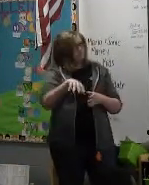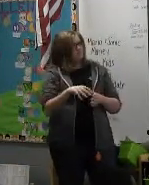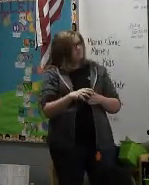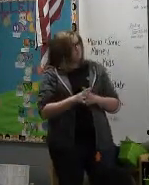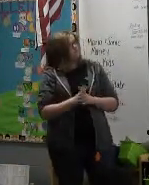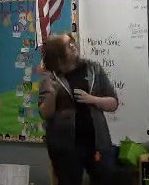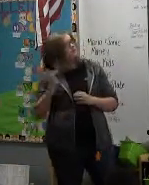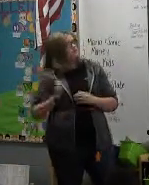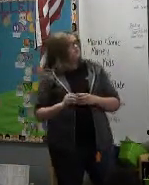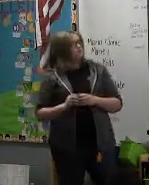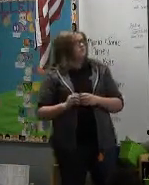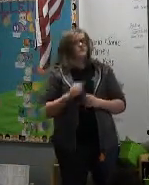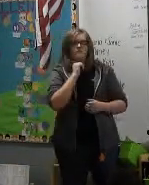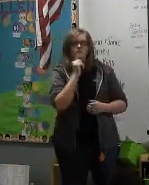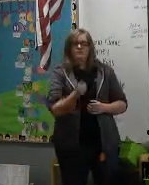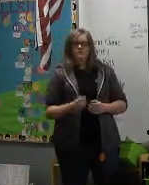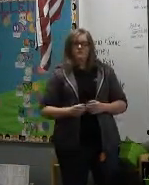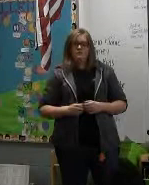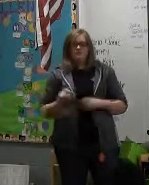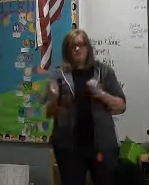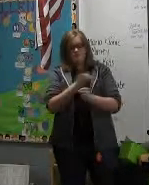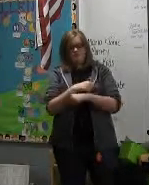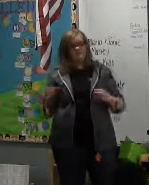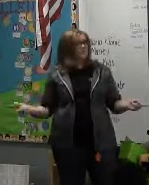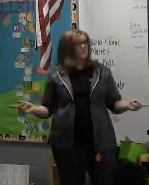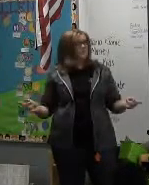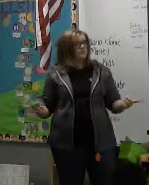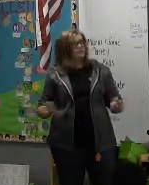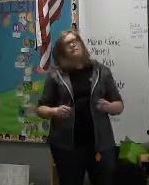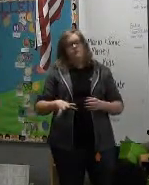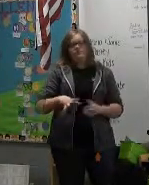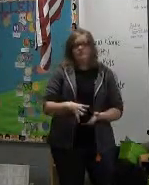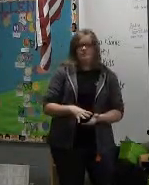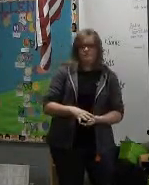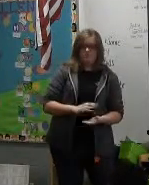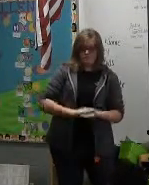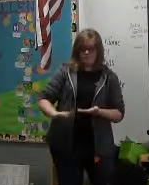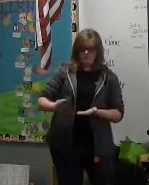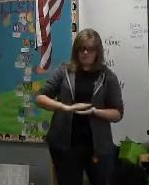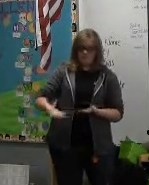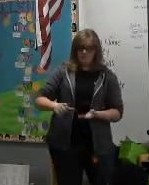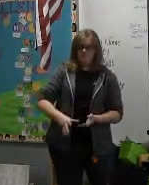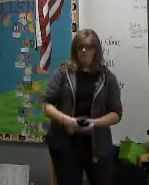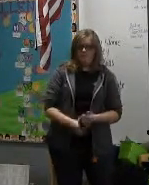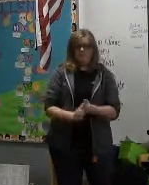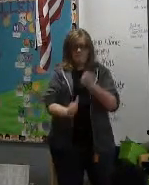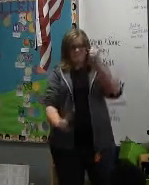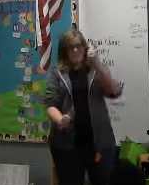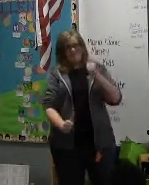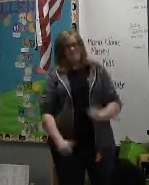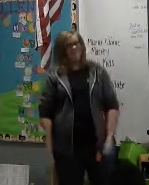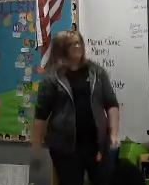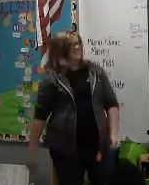lions. He couldn't do anything but clean up poop.